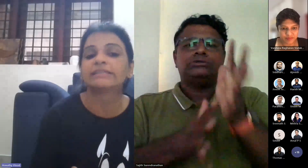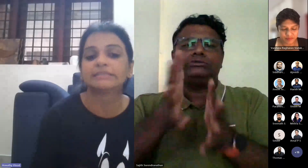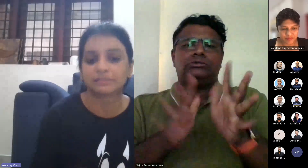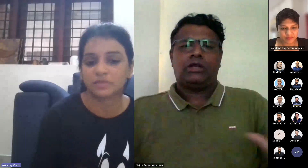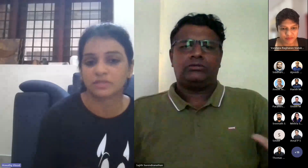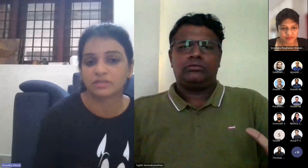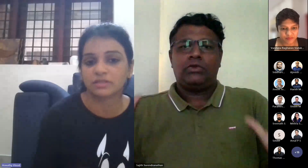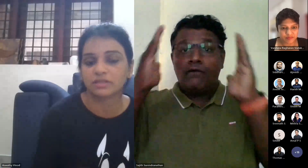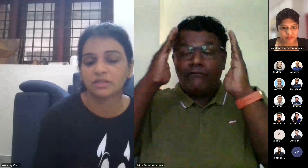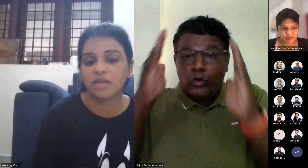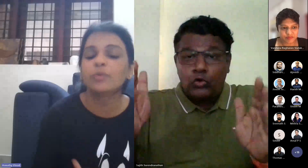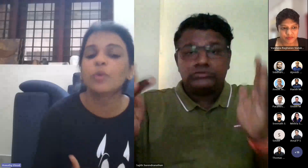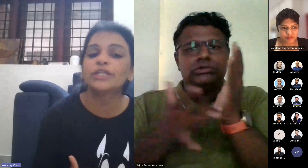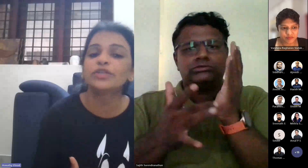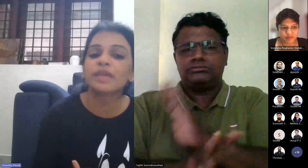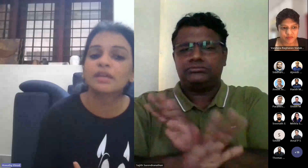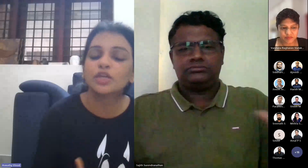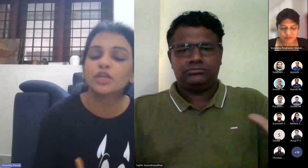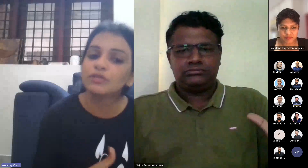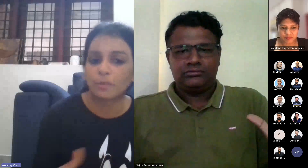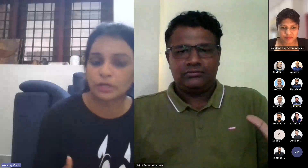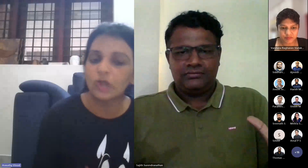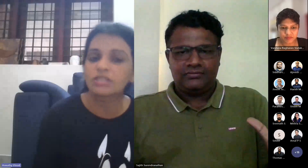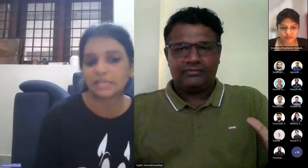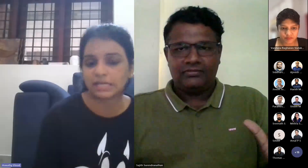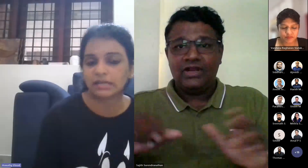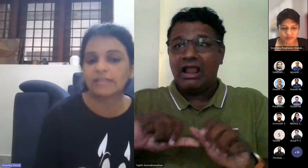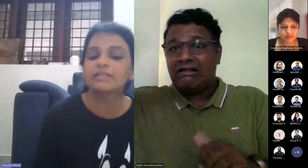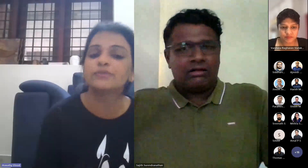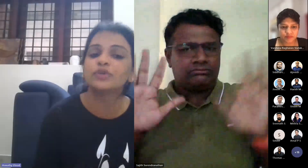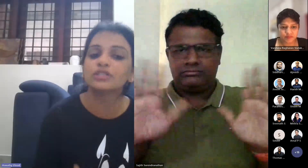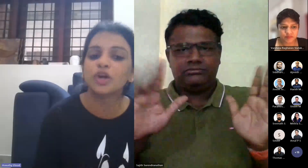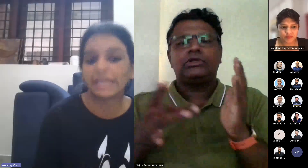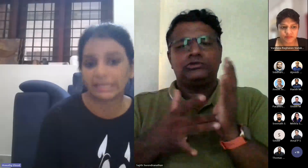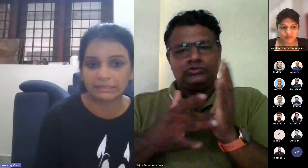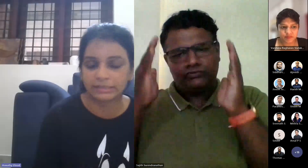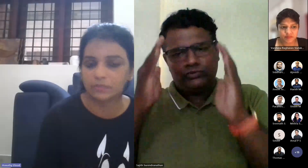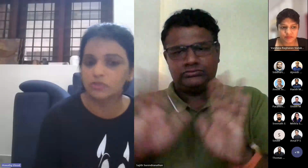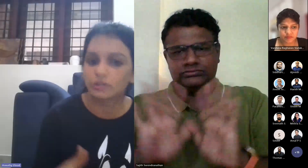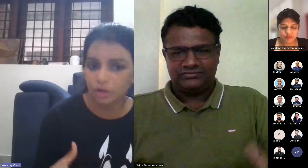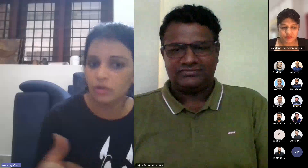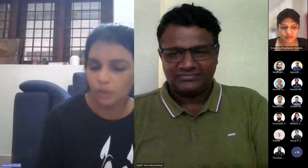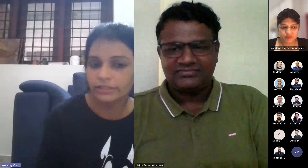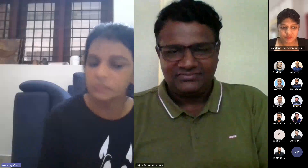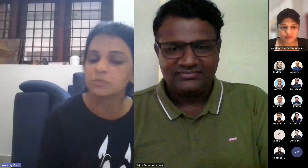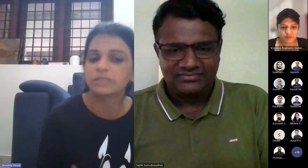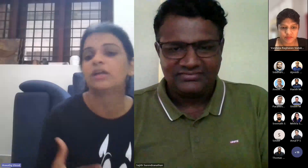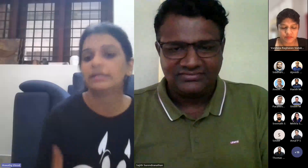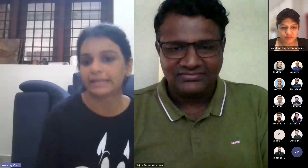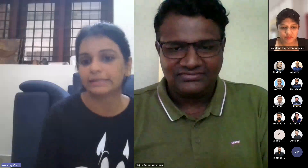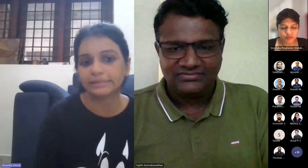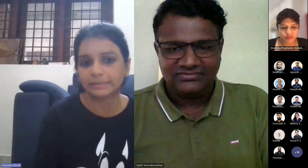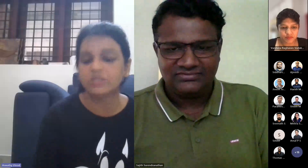for technical terms, and we want it to be uniform across India. And this is focused on technical terms, not all terms,